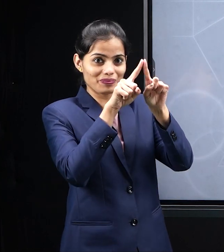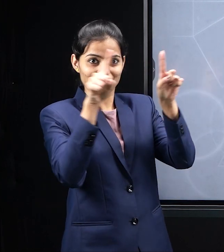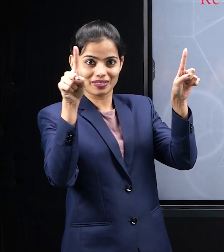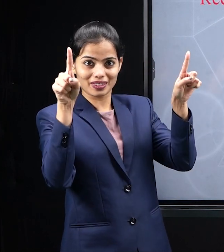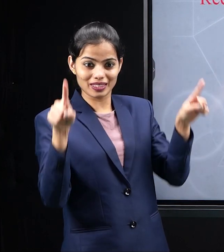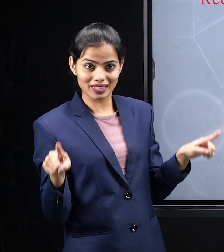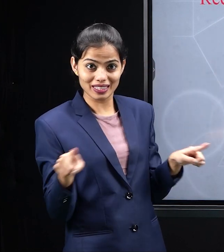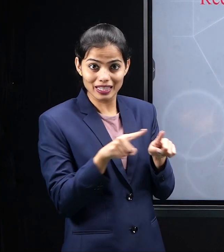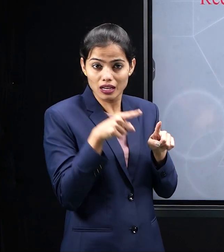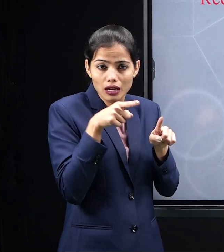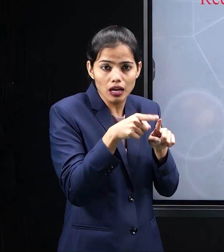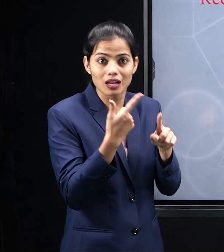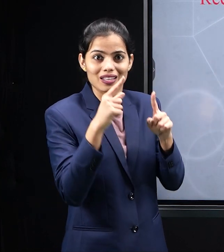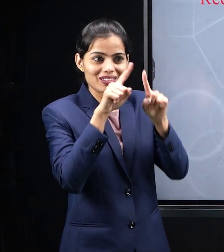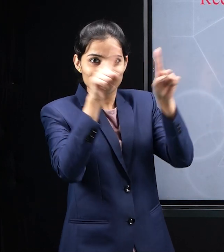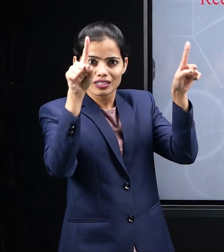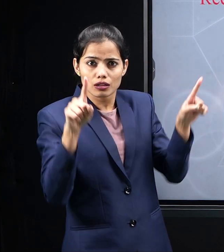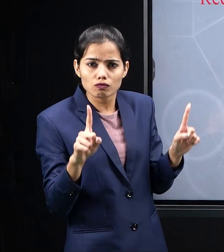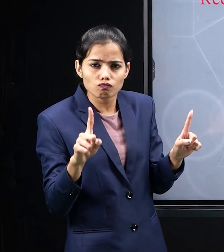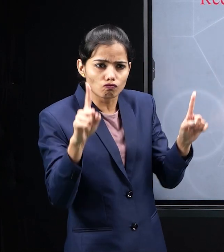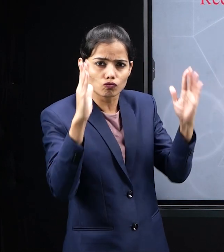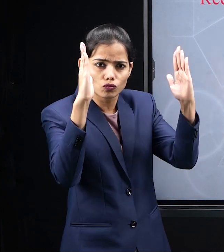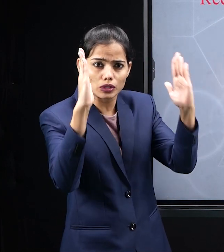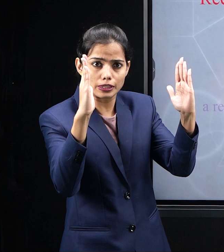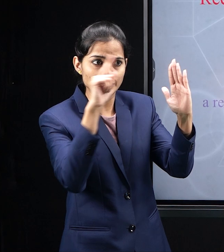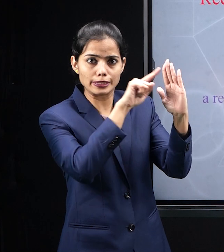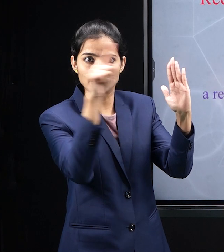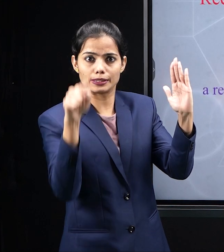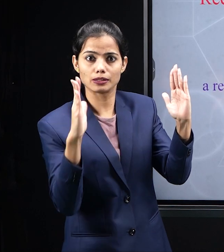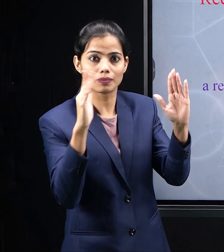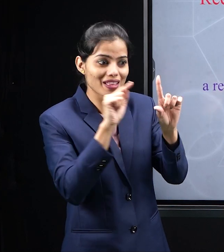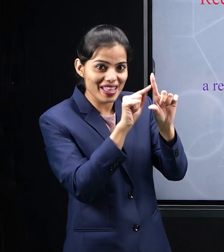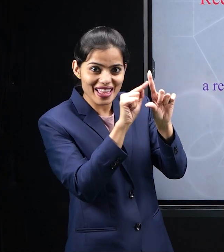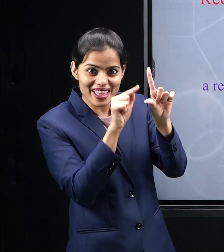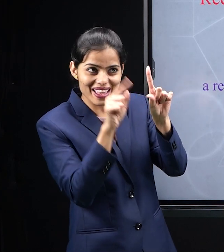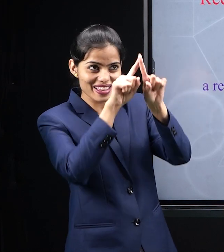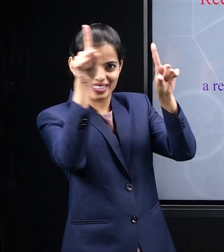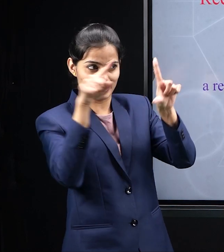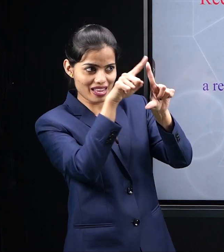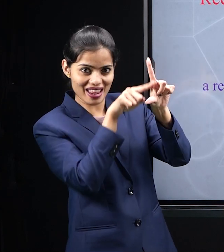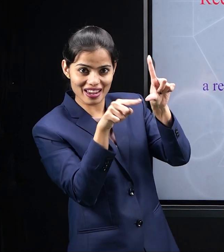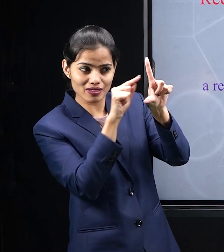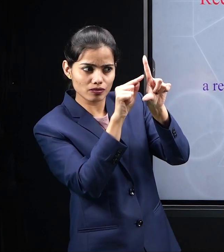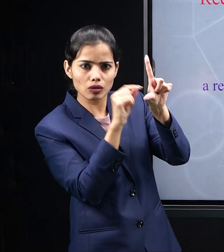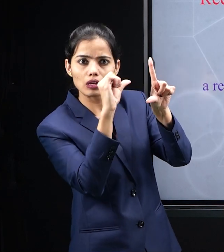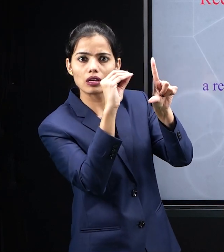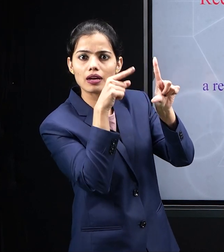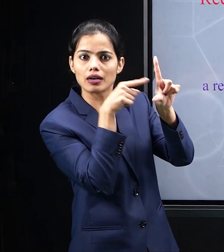Rectangle. A parallelogram, each of whose angle is 90 degree, is called a